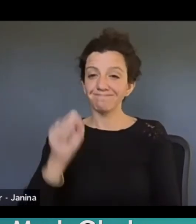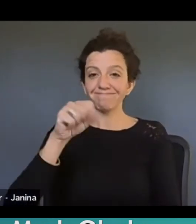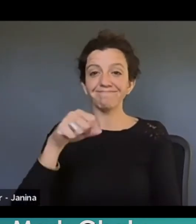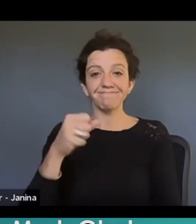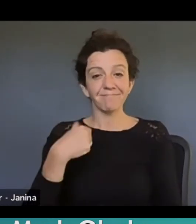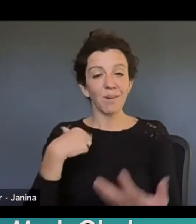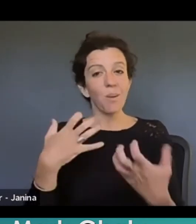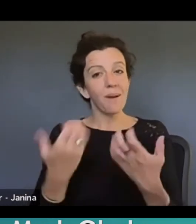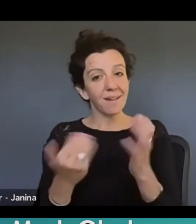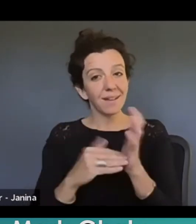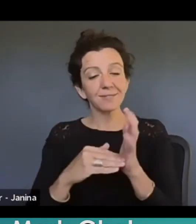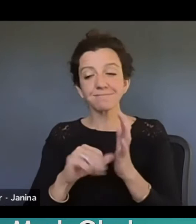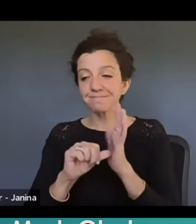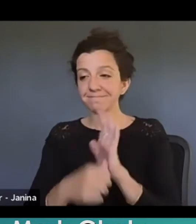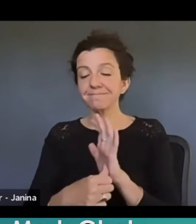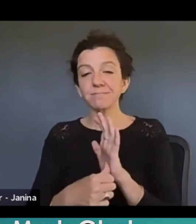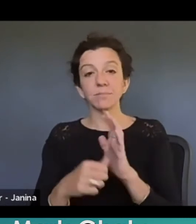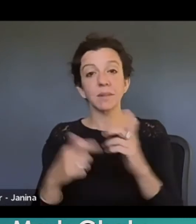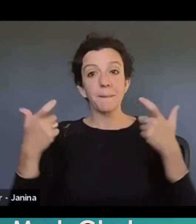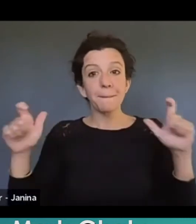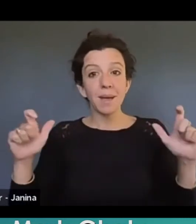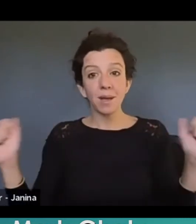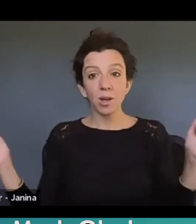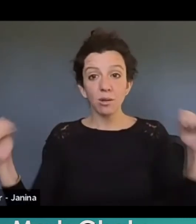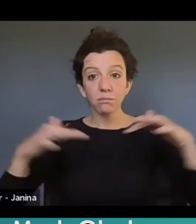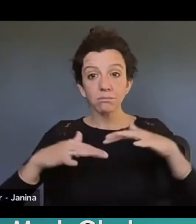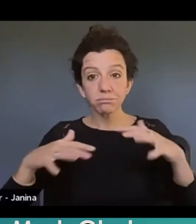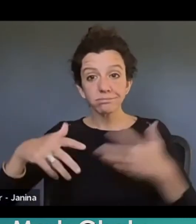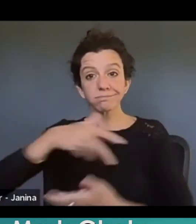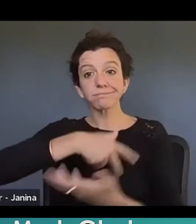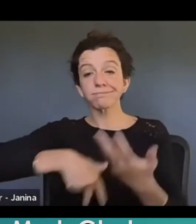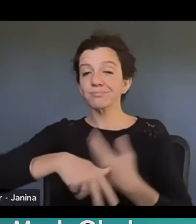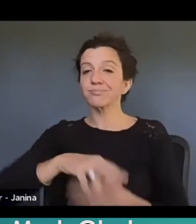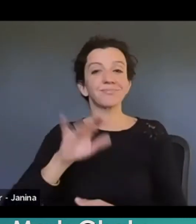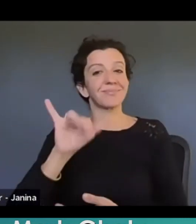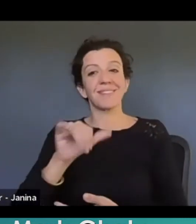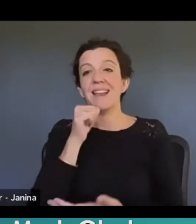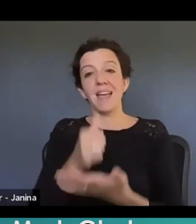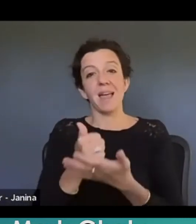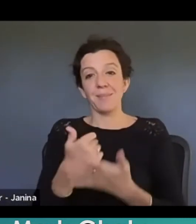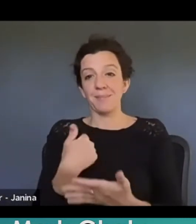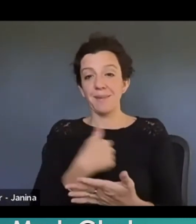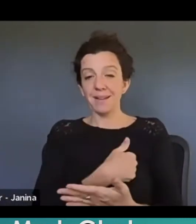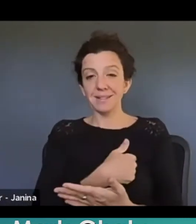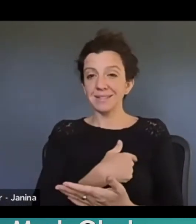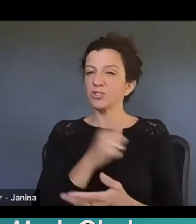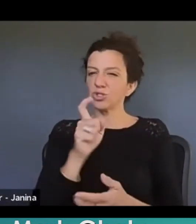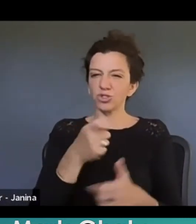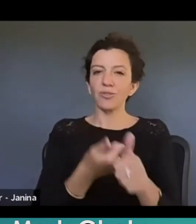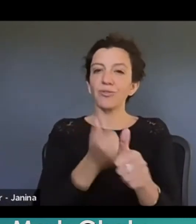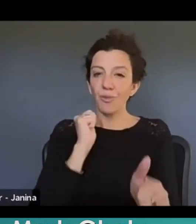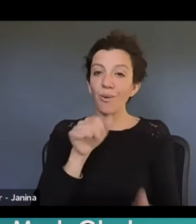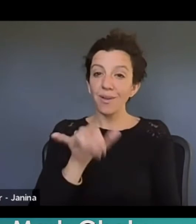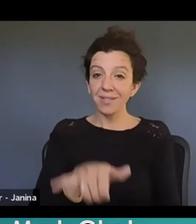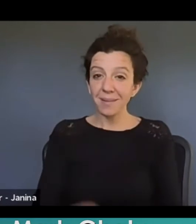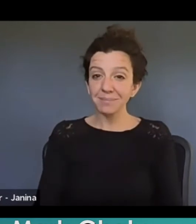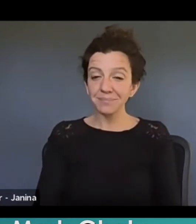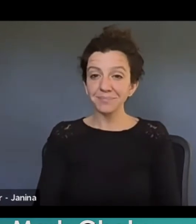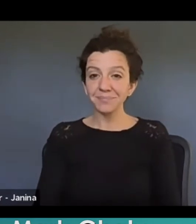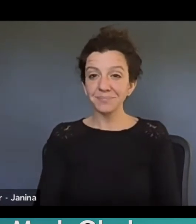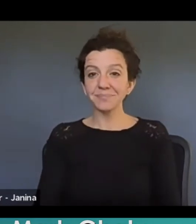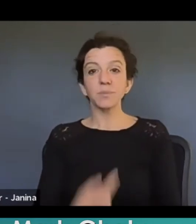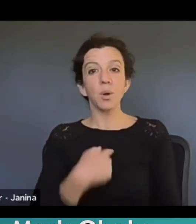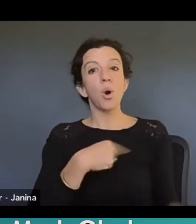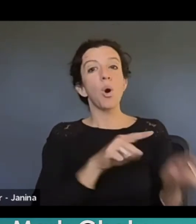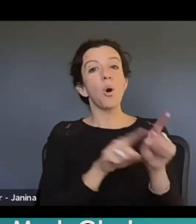large gatherings of any kind really don't help us and really should be avoided. And I often talk